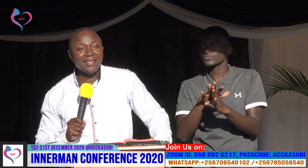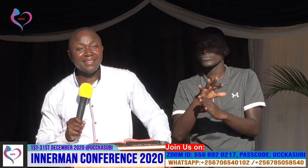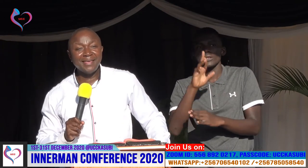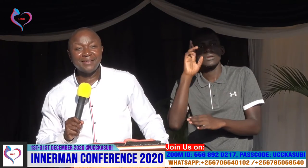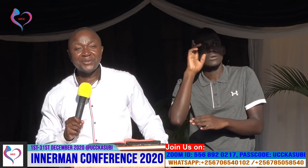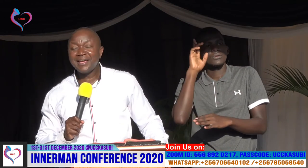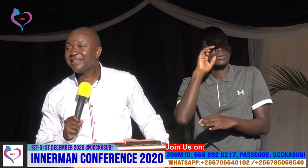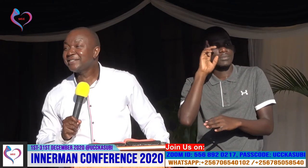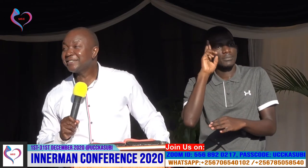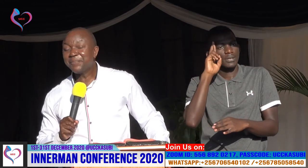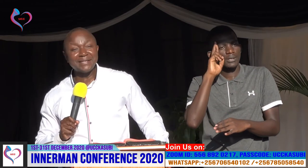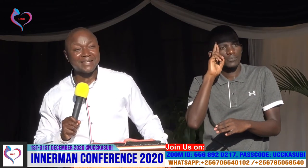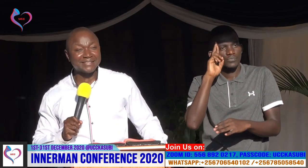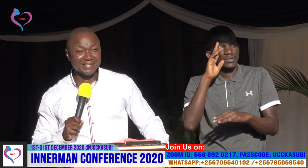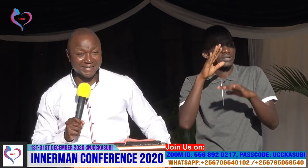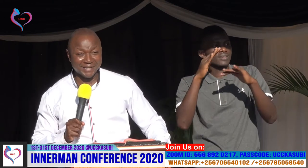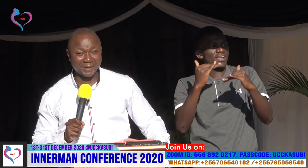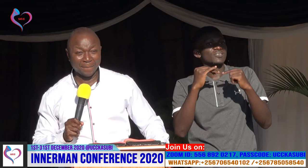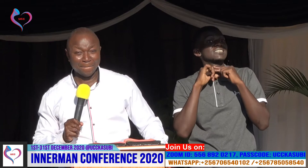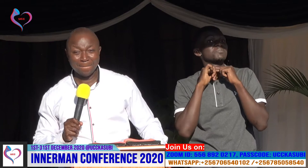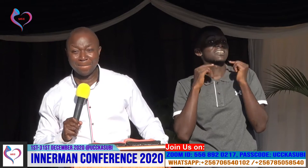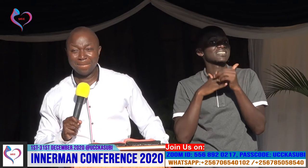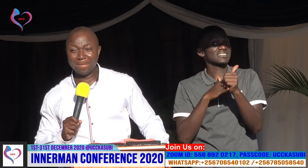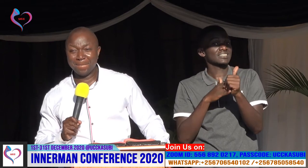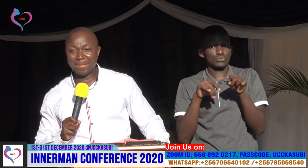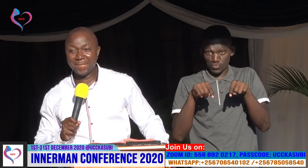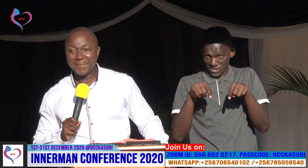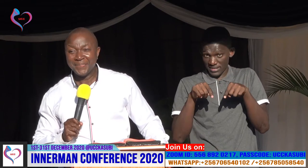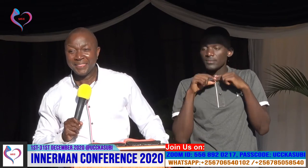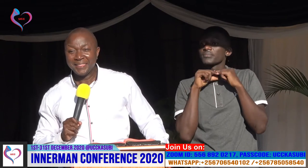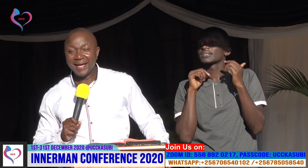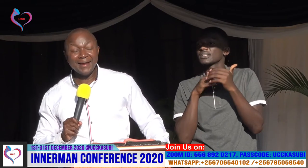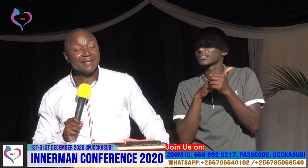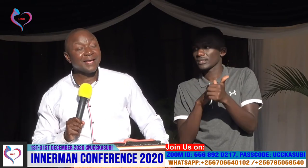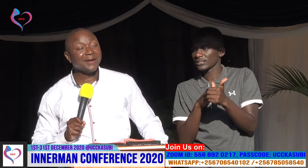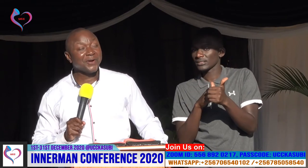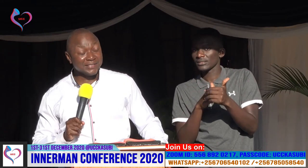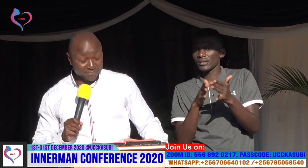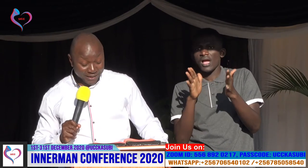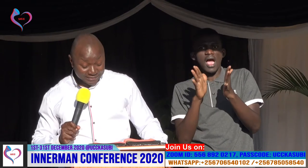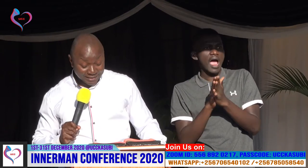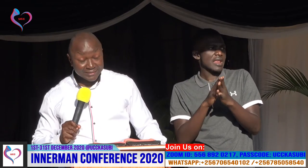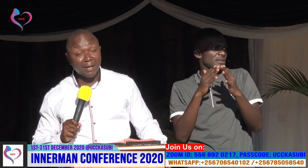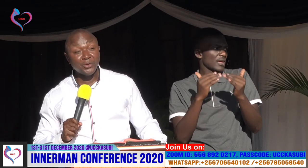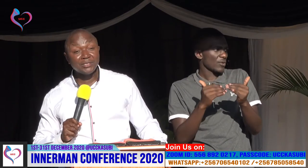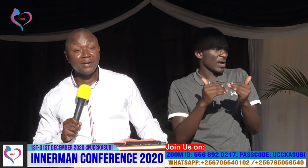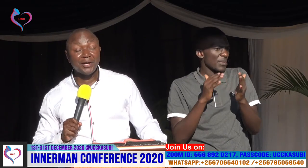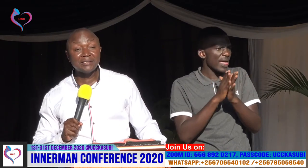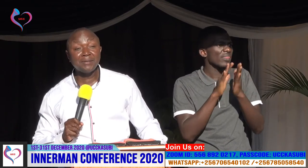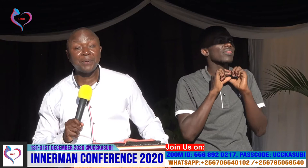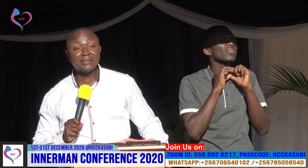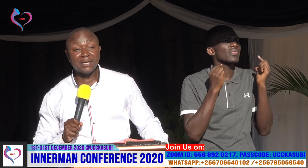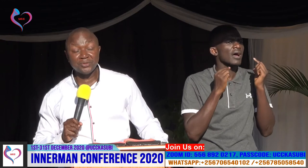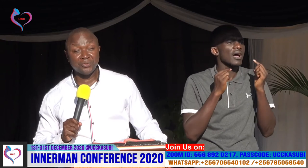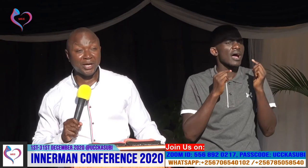Remember, we are in the, today it is the pastors leading. And as I address pastors, I'm not